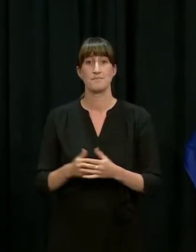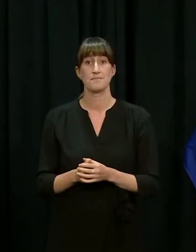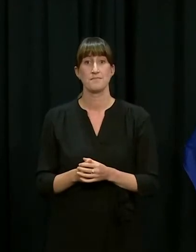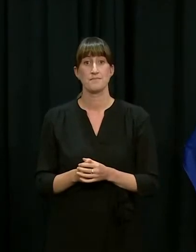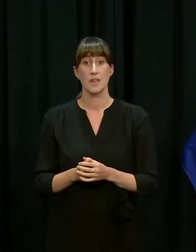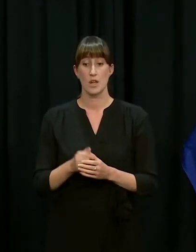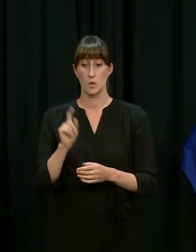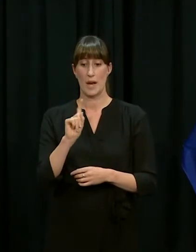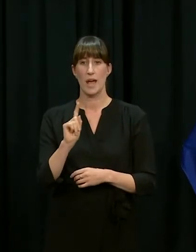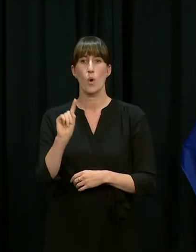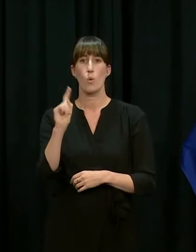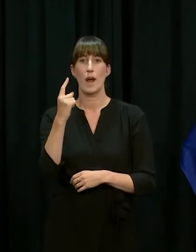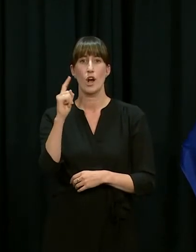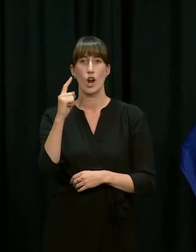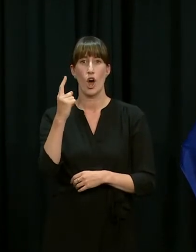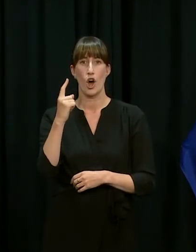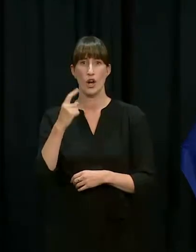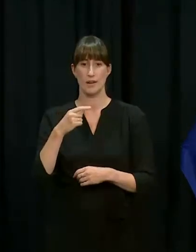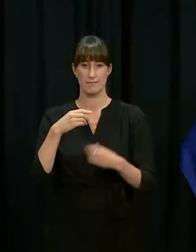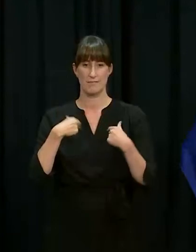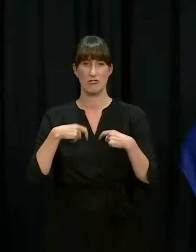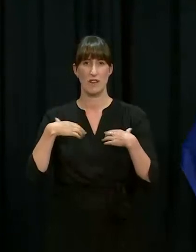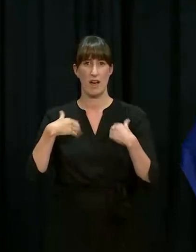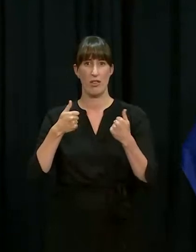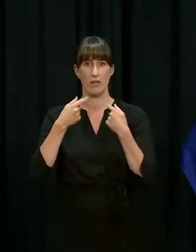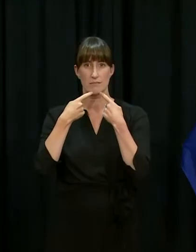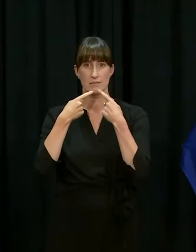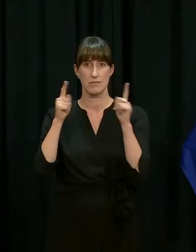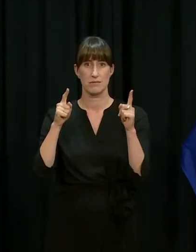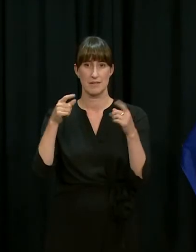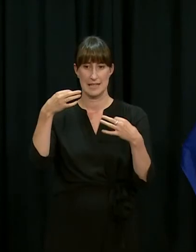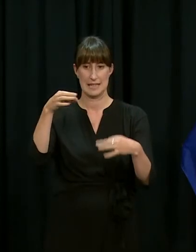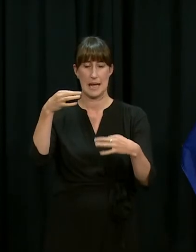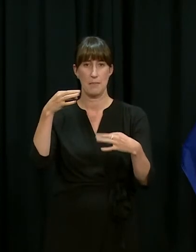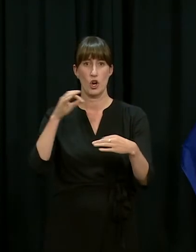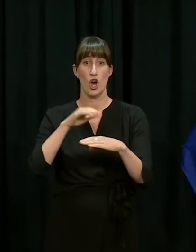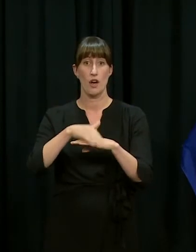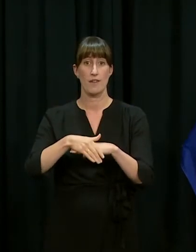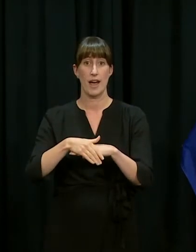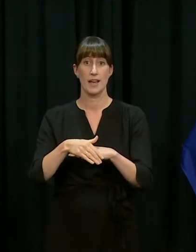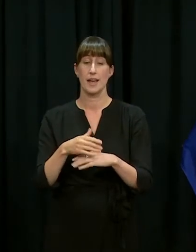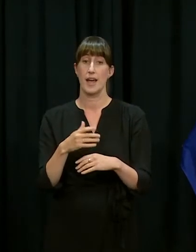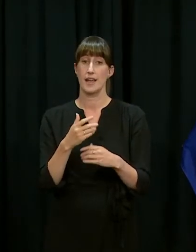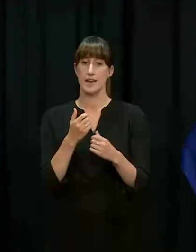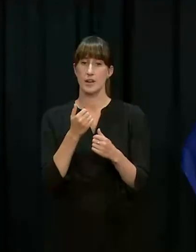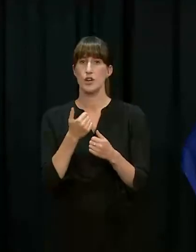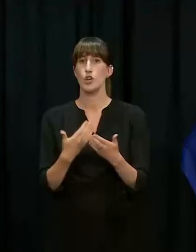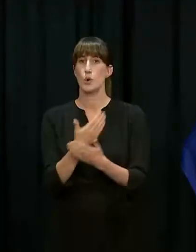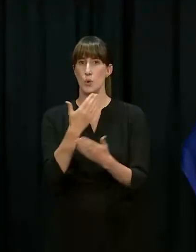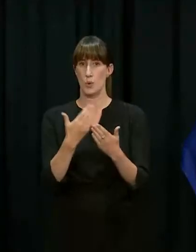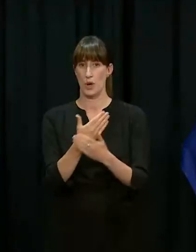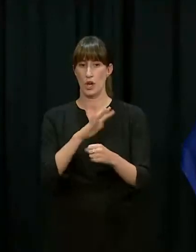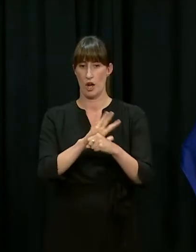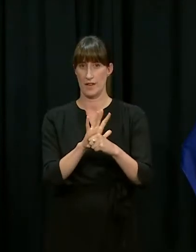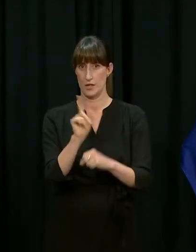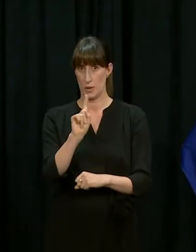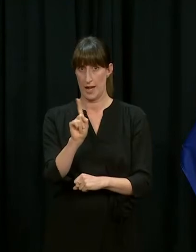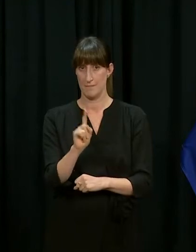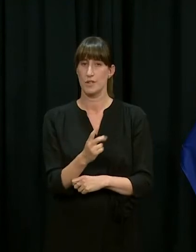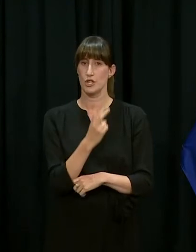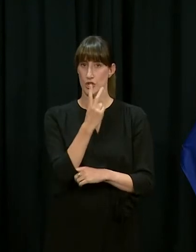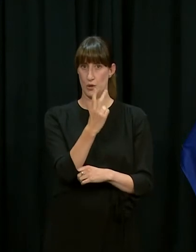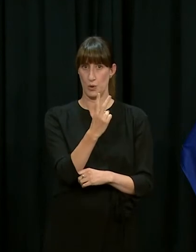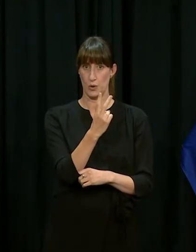o'clock statement today, we've confirmed 2 new cases in the community, and in addition there was 1 new case in